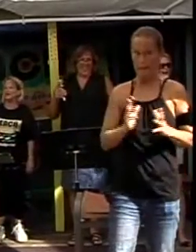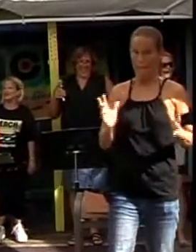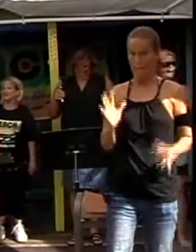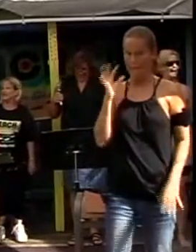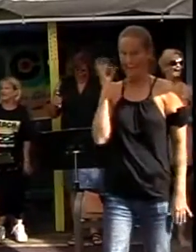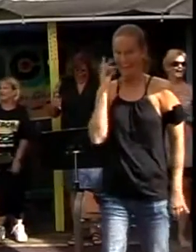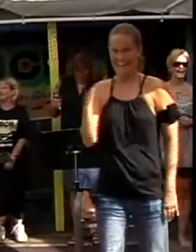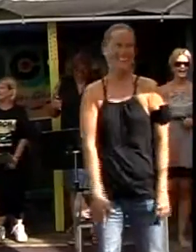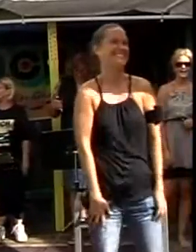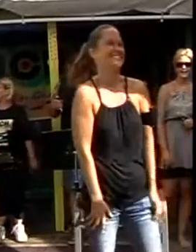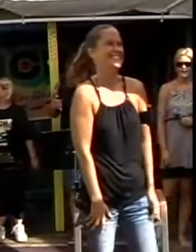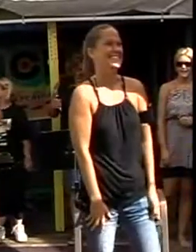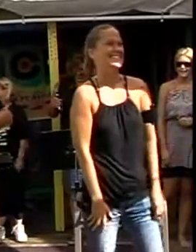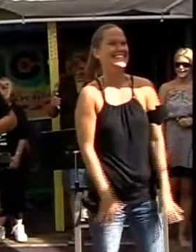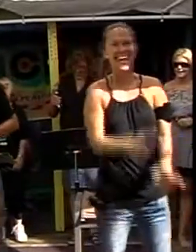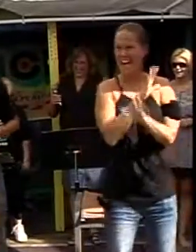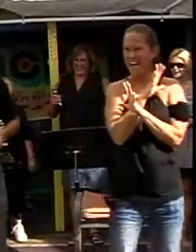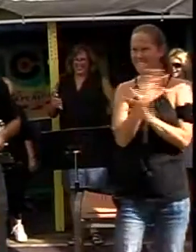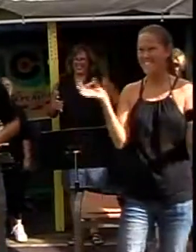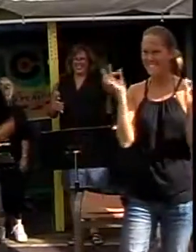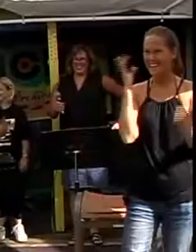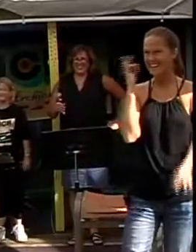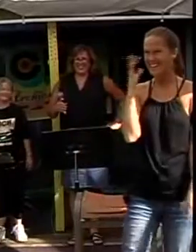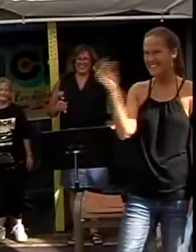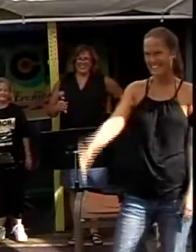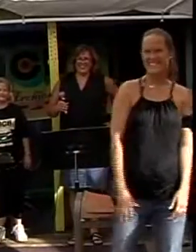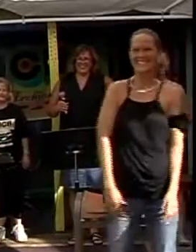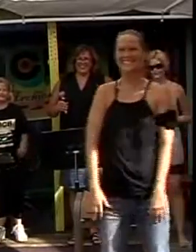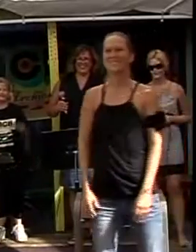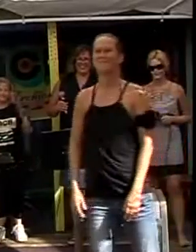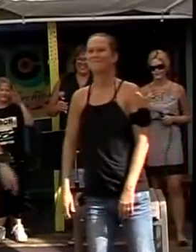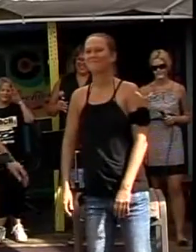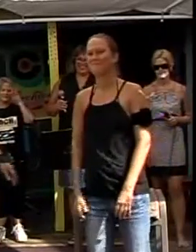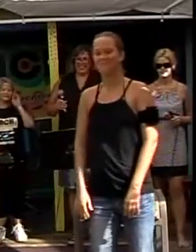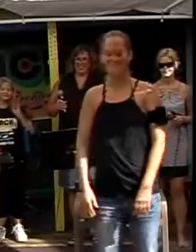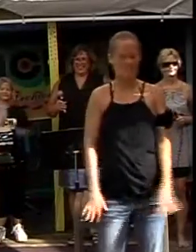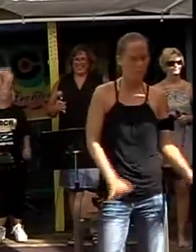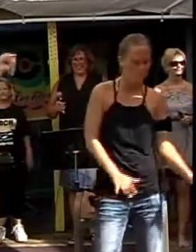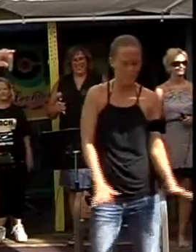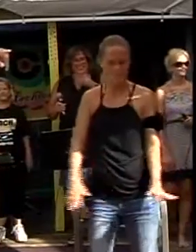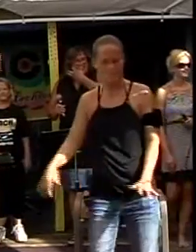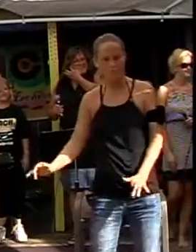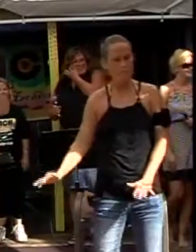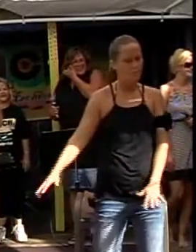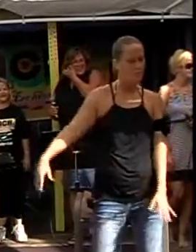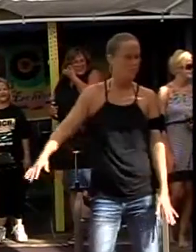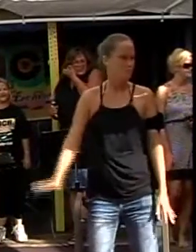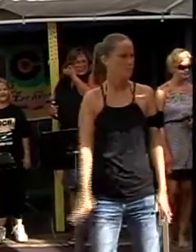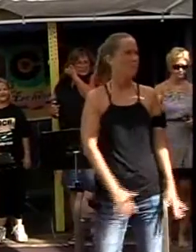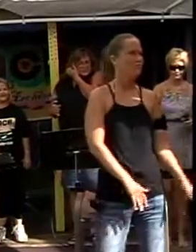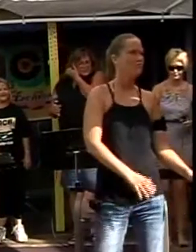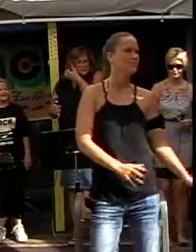kittens. And they turn into cats, too. Ha ha. That guy right there.